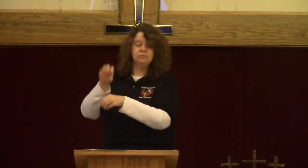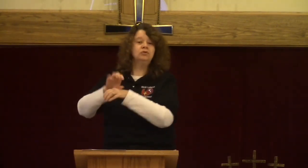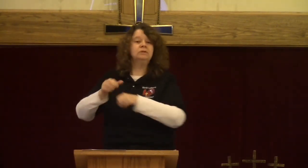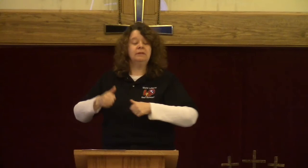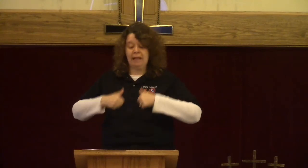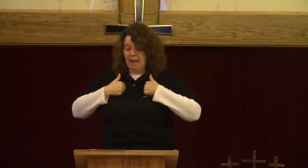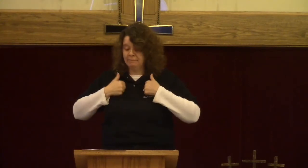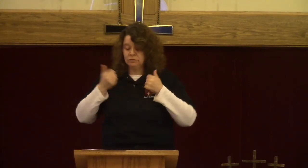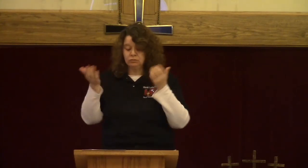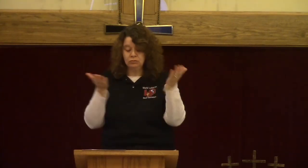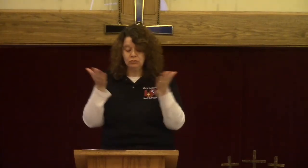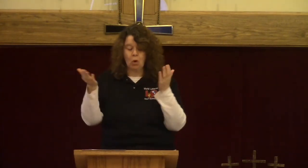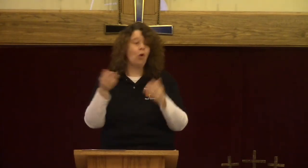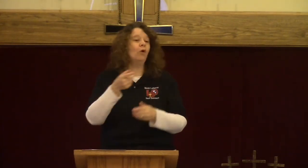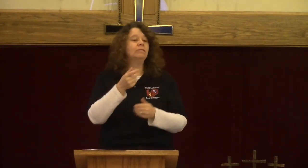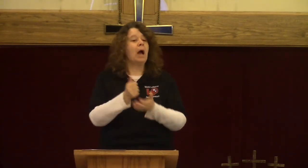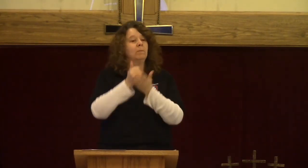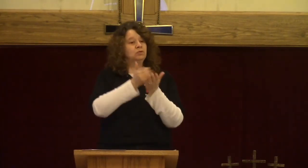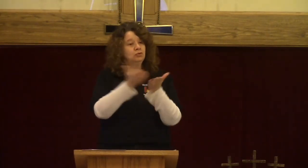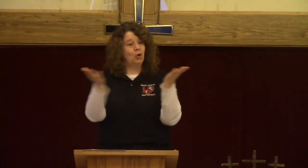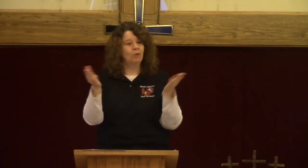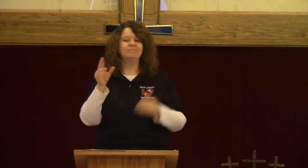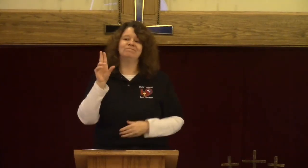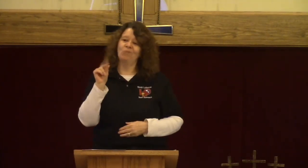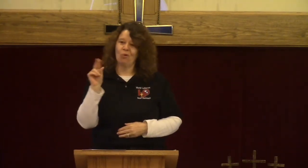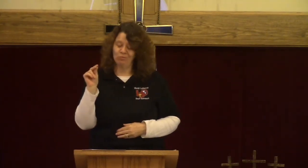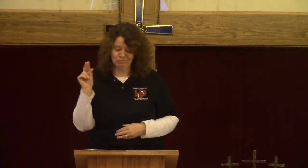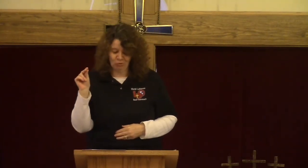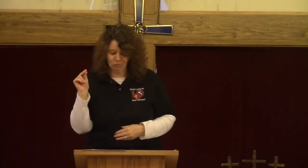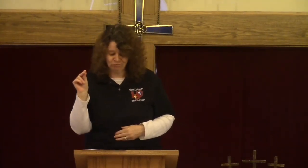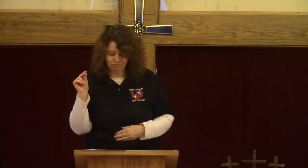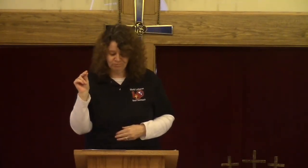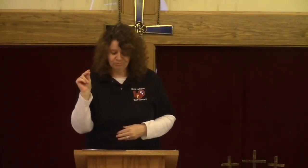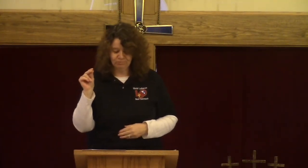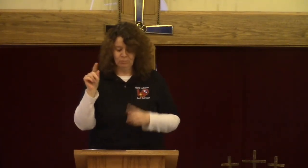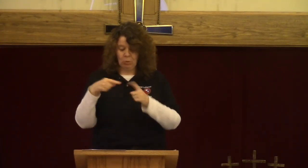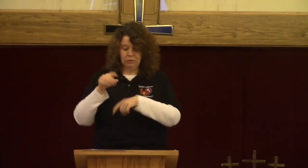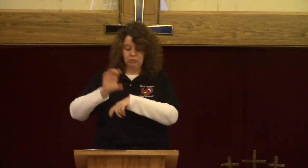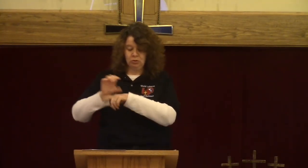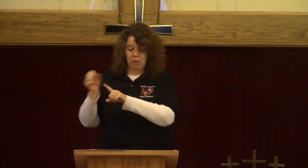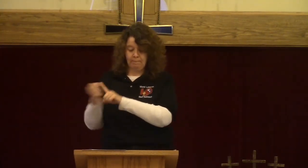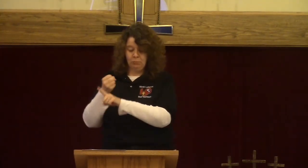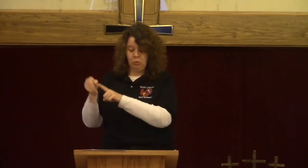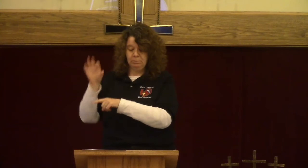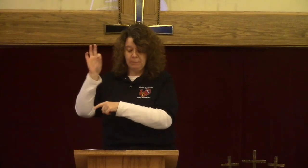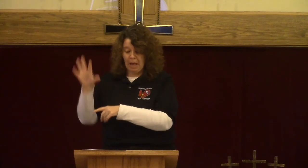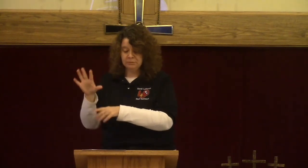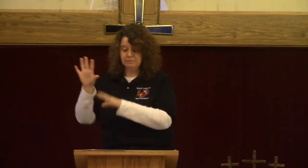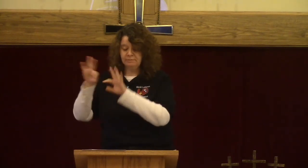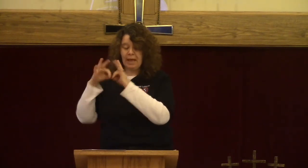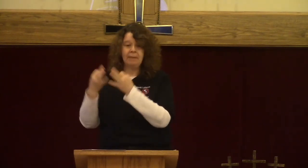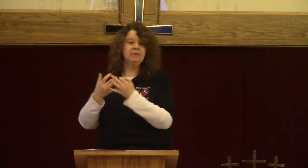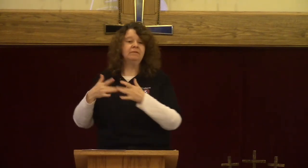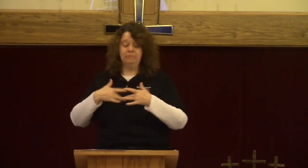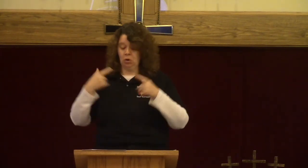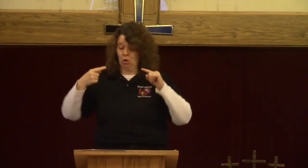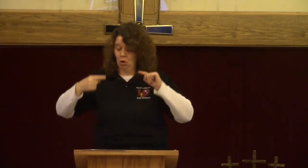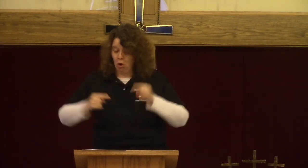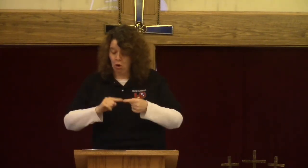congregation accept pastors' wives to become involved in church life and help to serve? No. When the churches abuse their